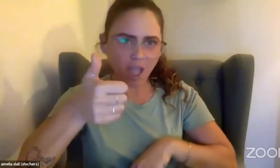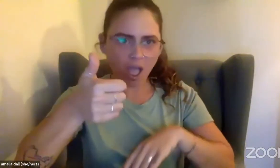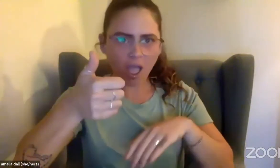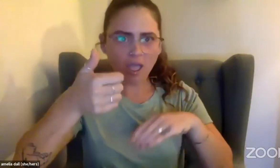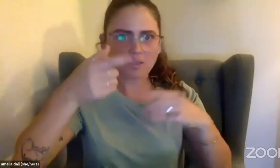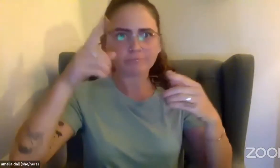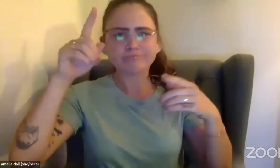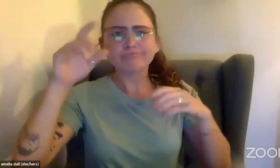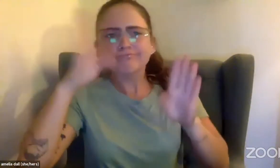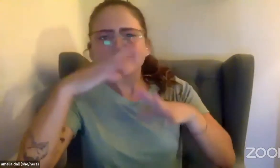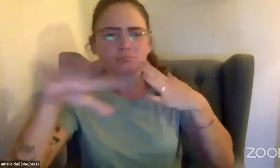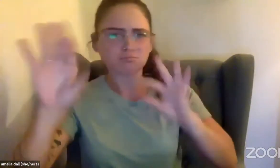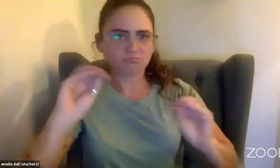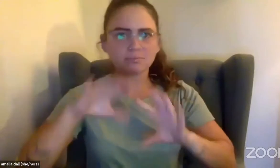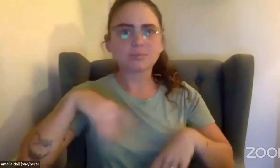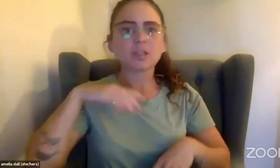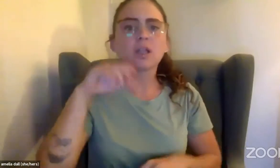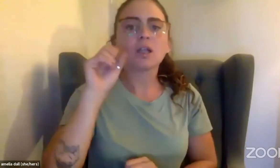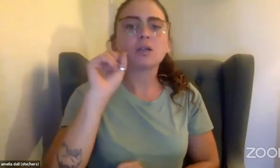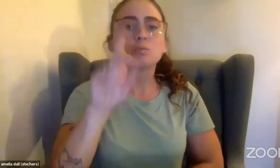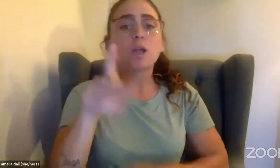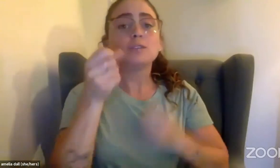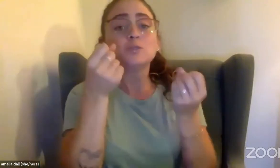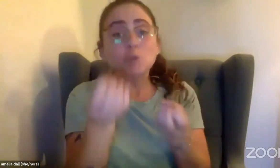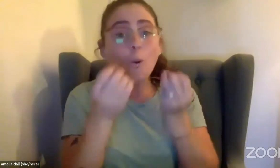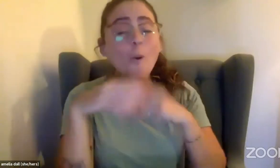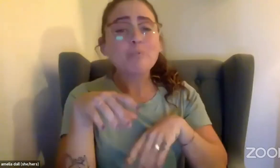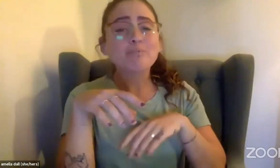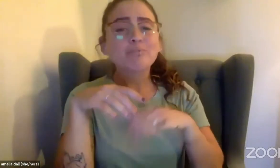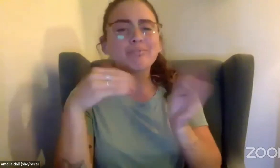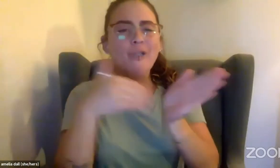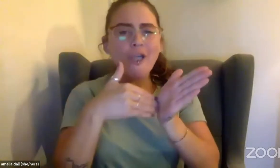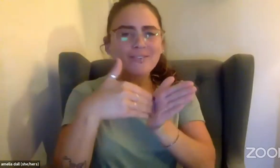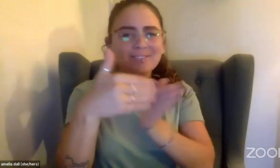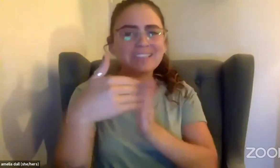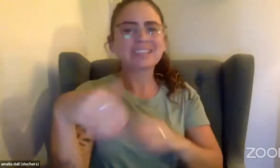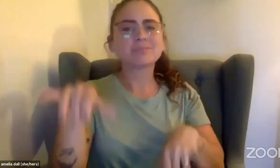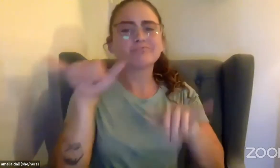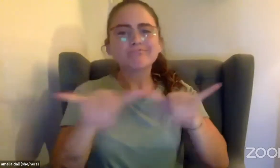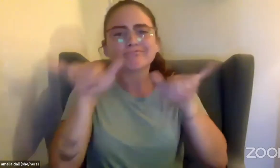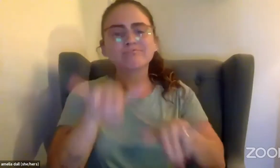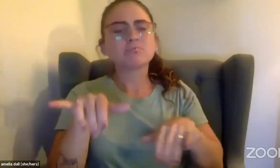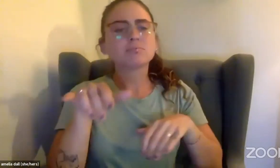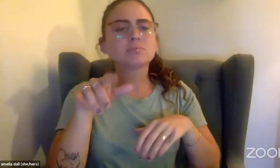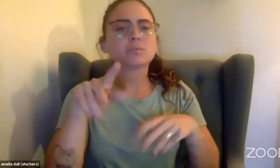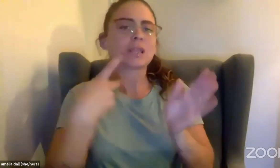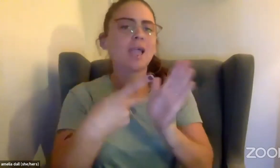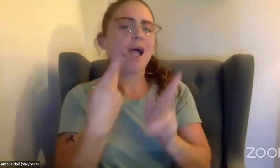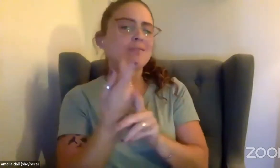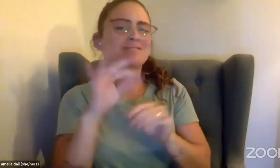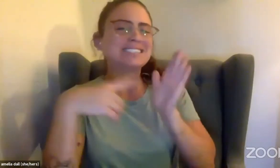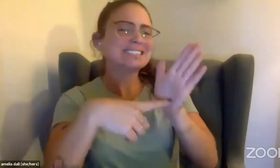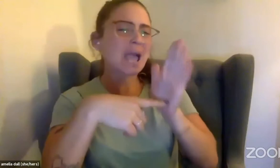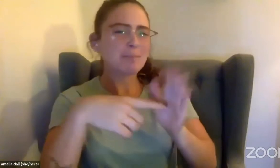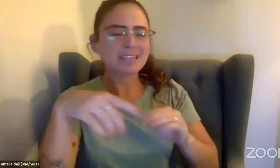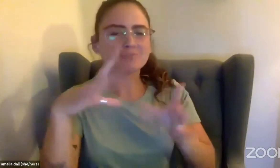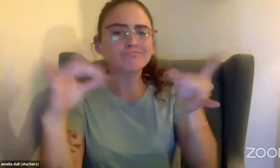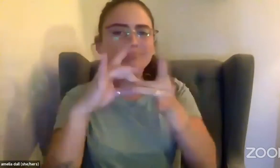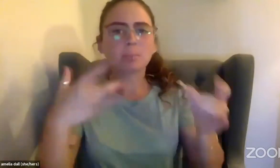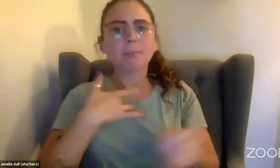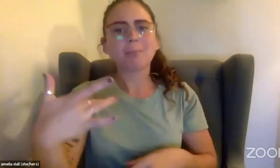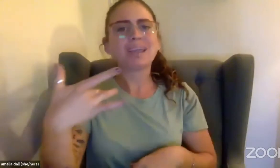And I just wanted to make sure everybody kind of understands, you know, what I mean a little more. So pretty often, I